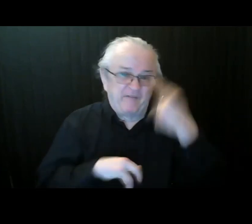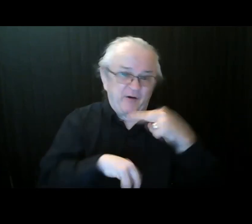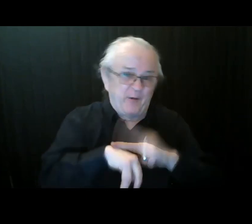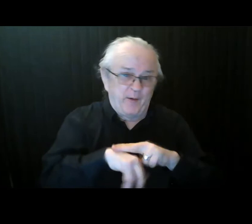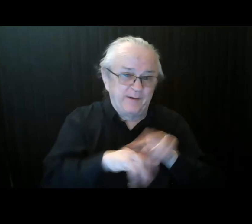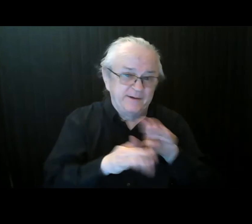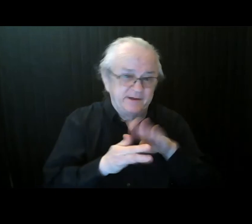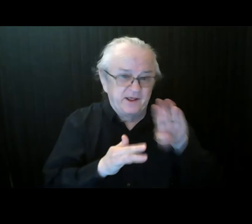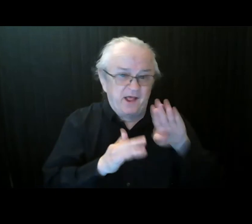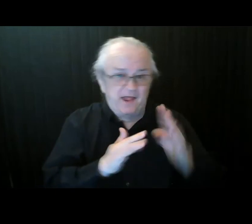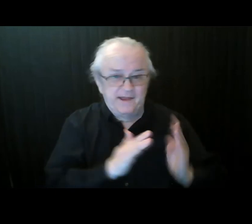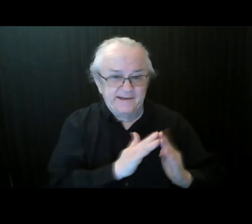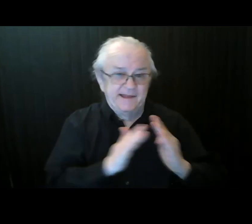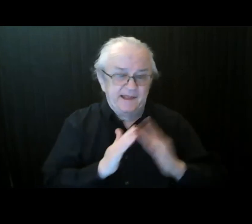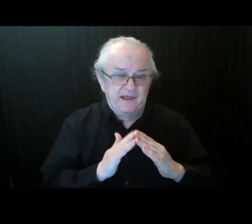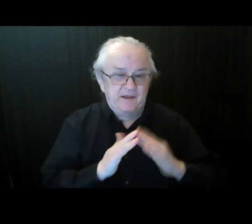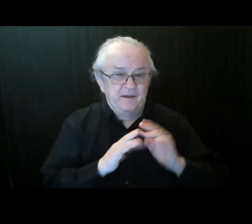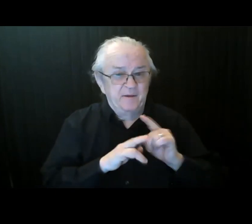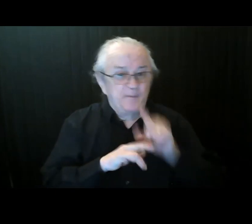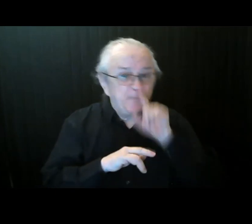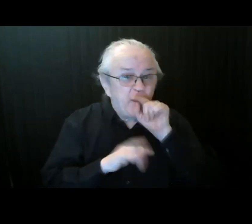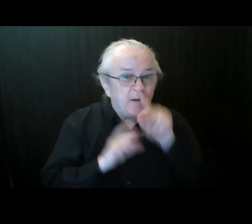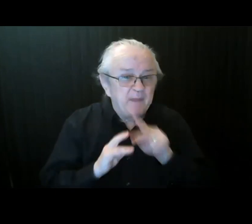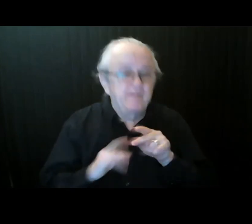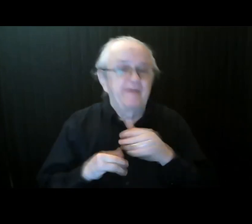Bird people have library cards.